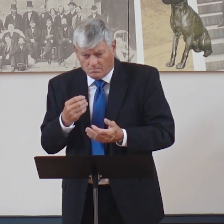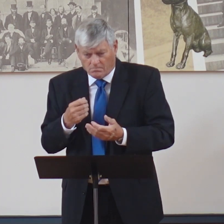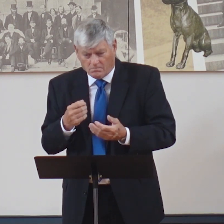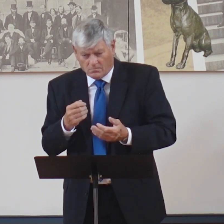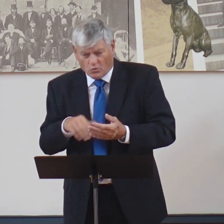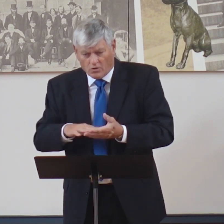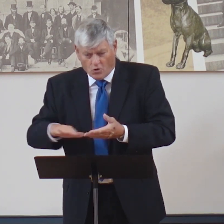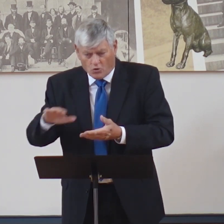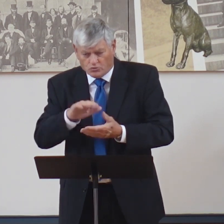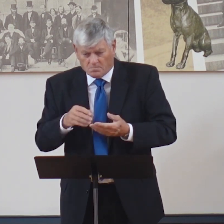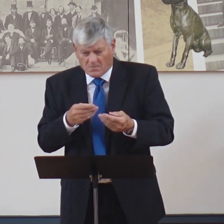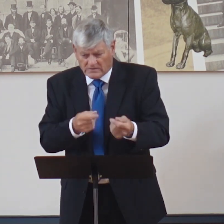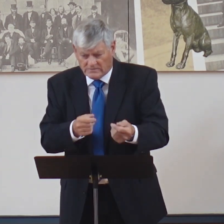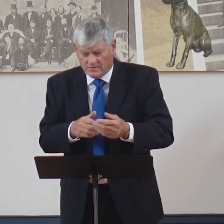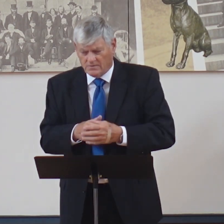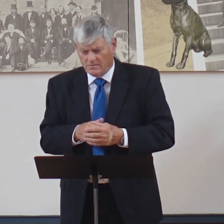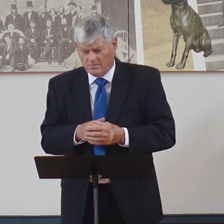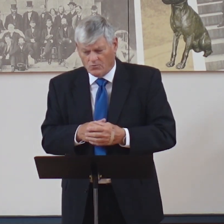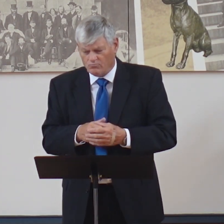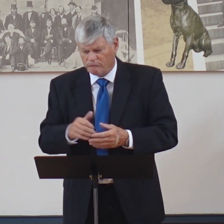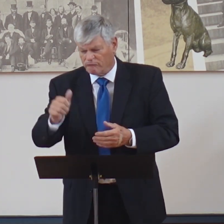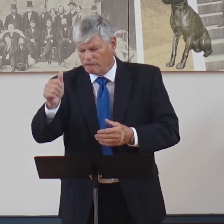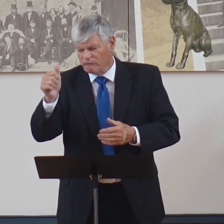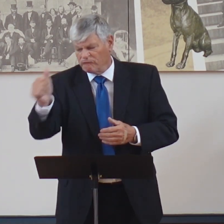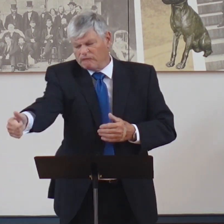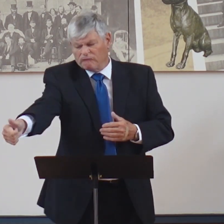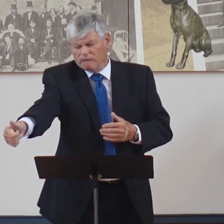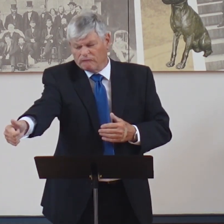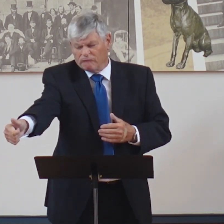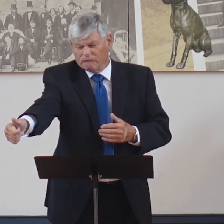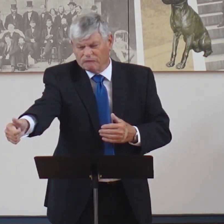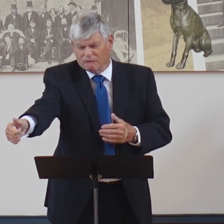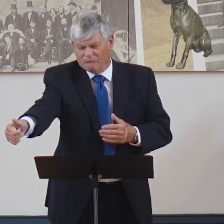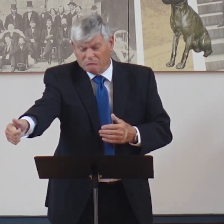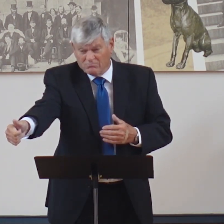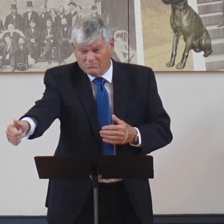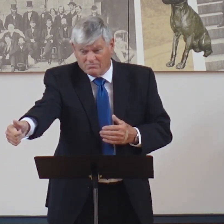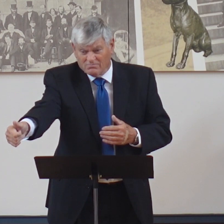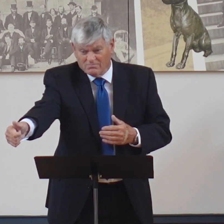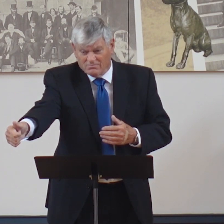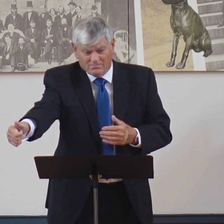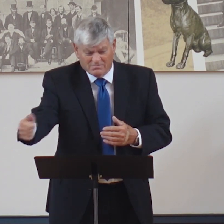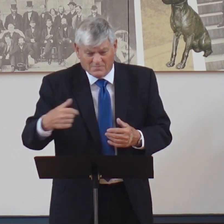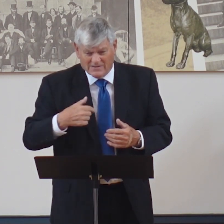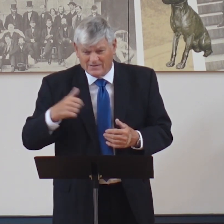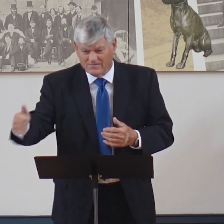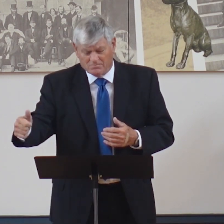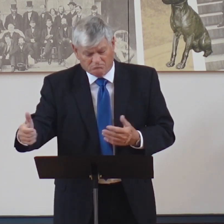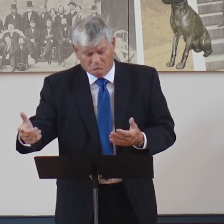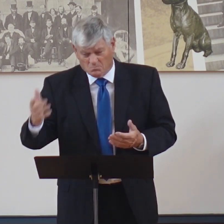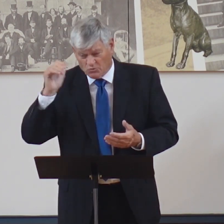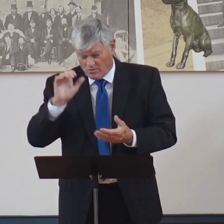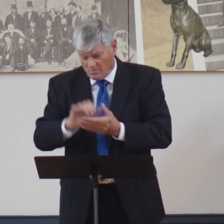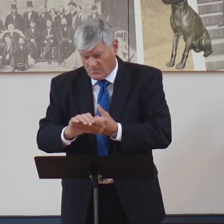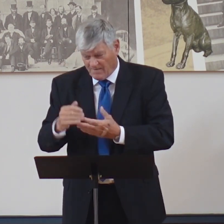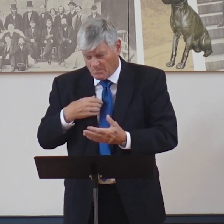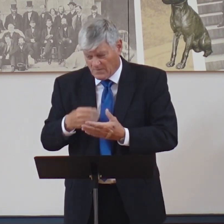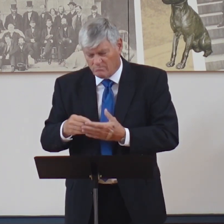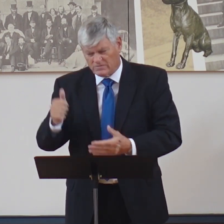And she said, "Would you support me to go to college? And the expenses too?" And her mom responded, "Nope, this is something that you